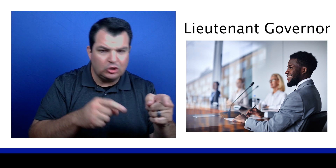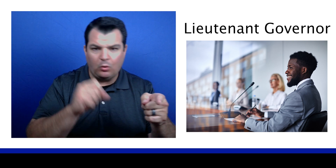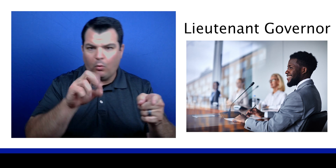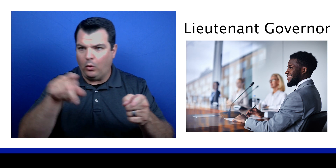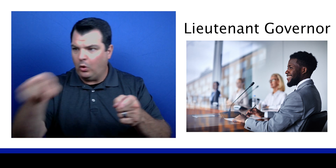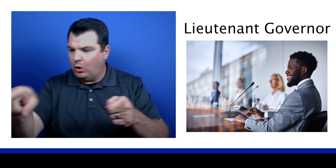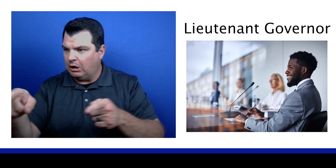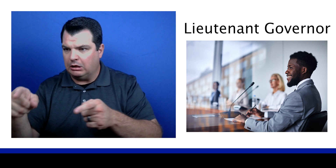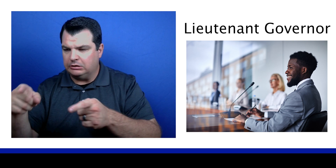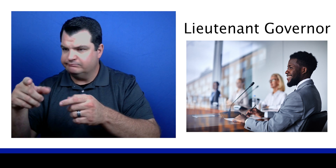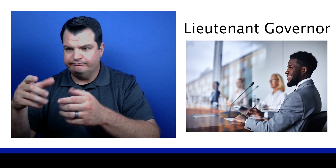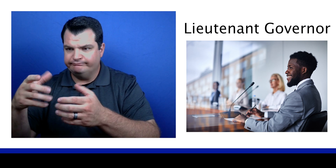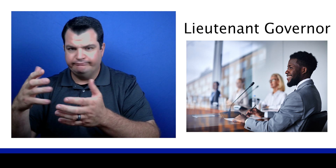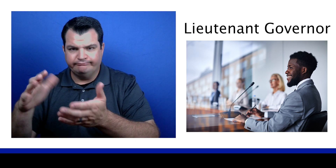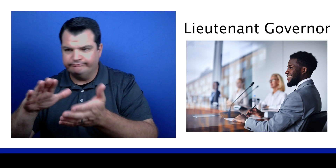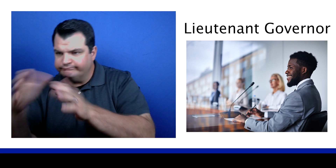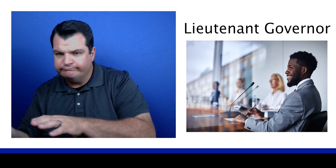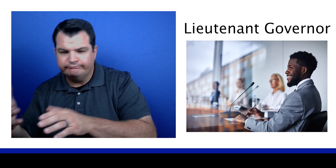incapacitated.